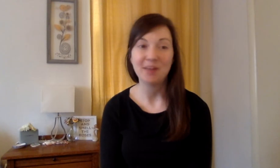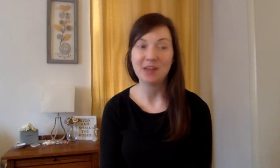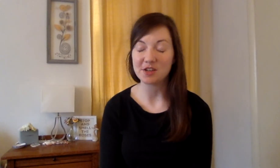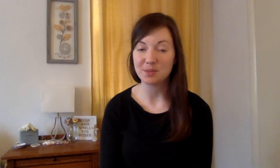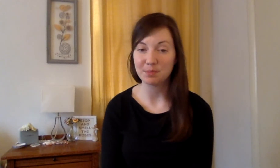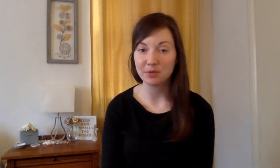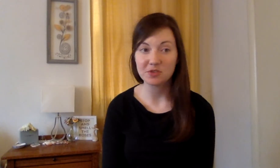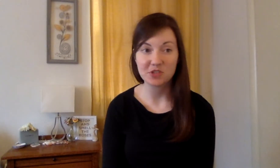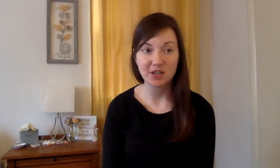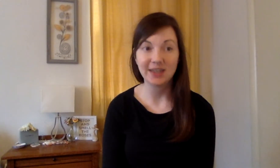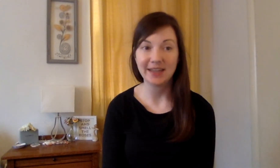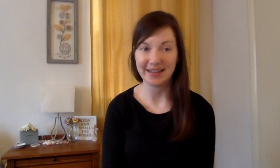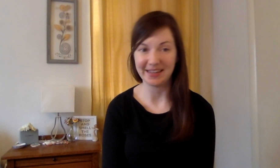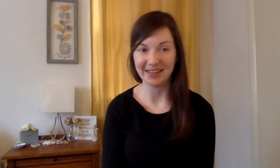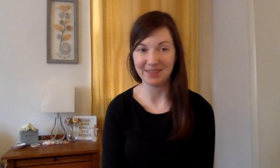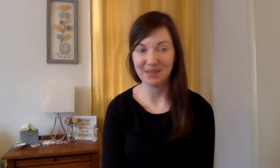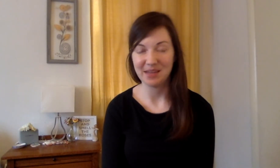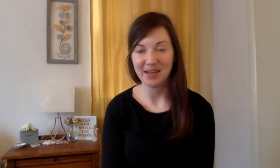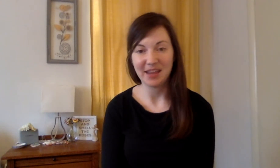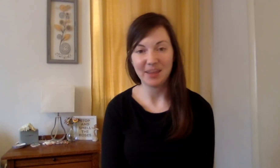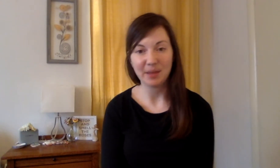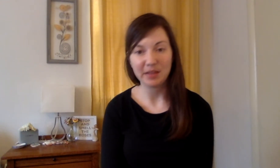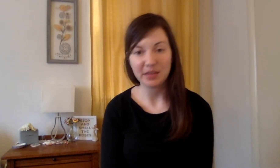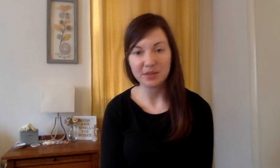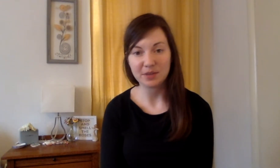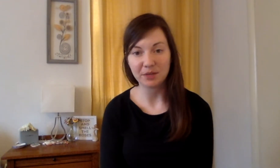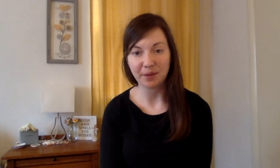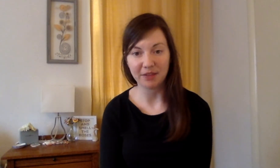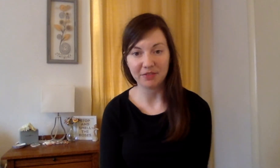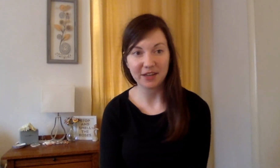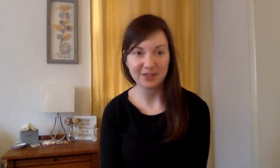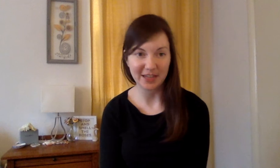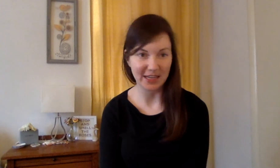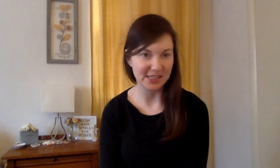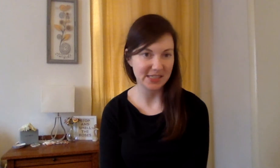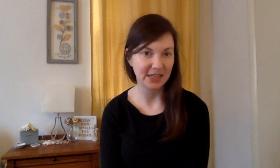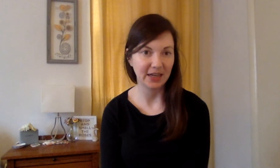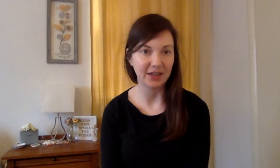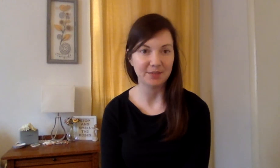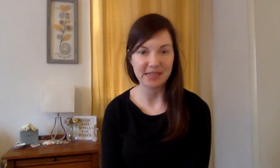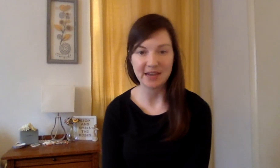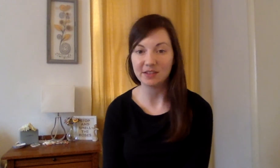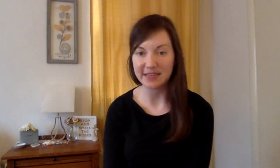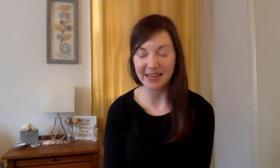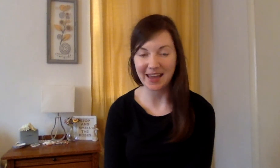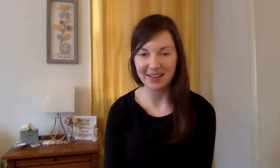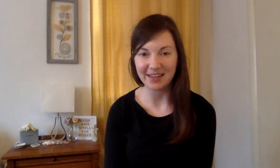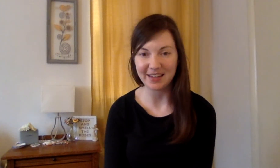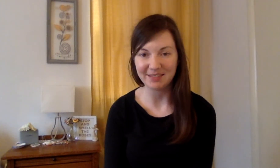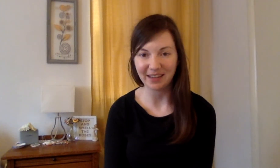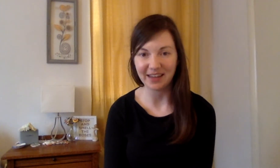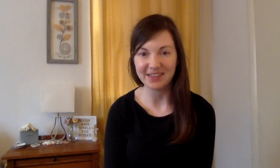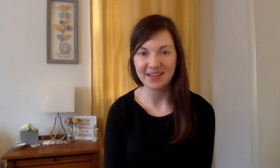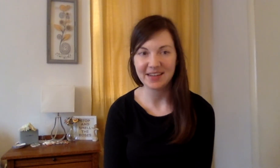Dr. Brewster Higley, and the melody was written by a friend of his, Daniel E. Kelly. And